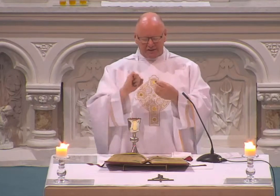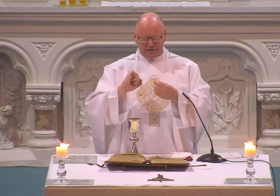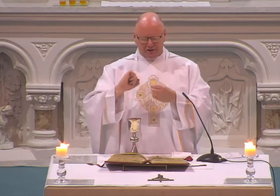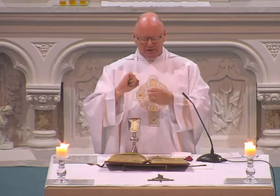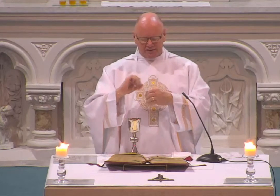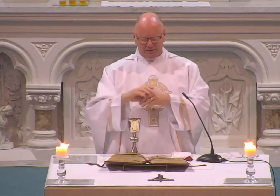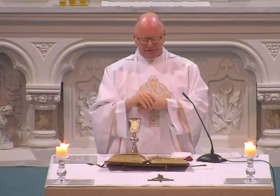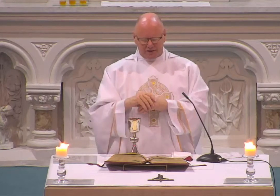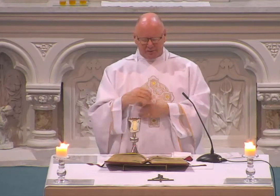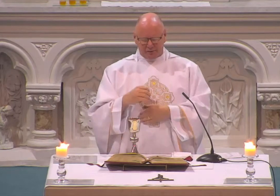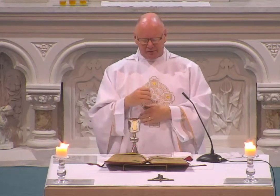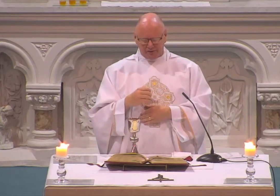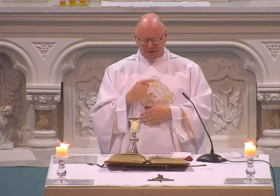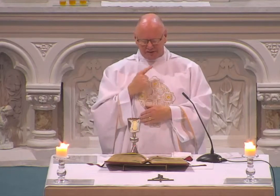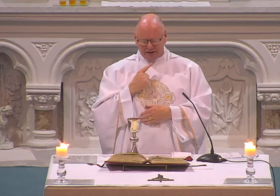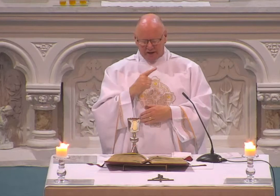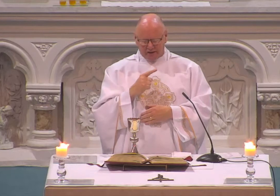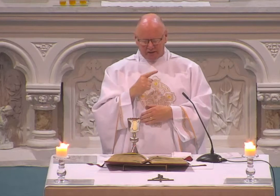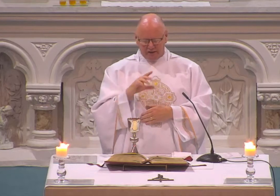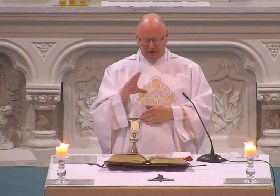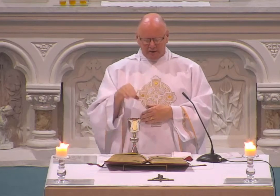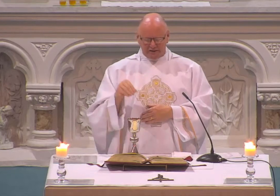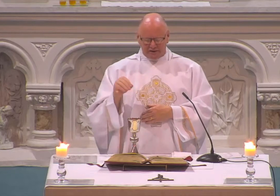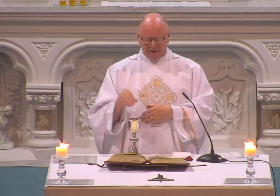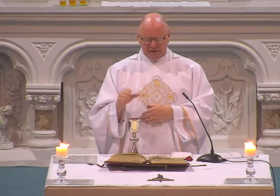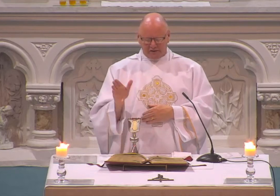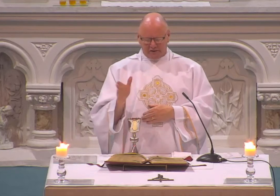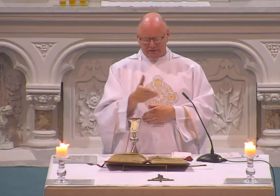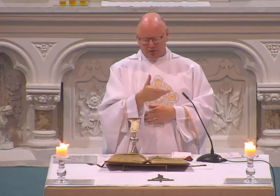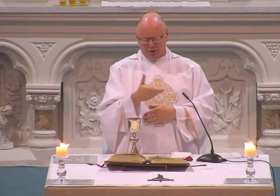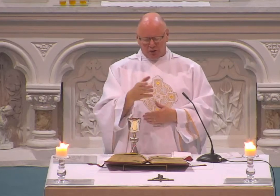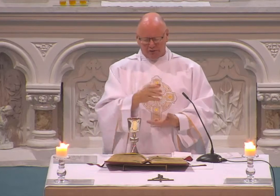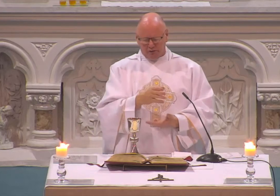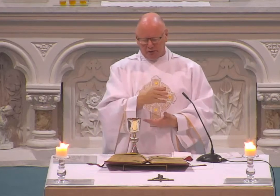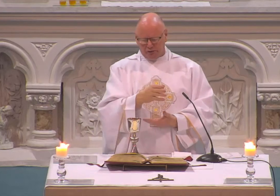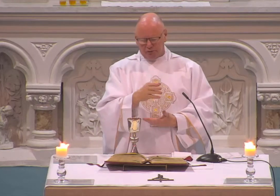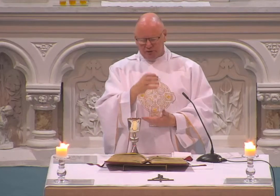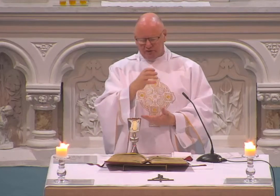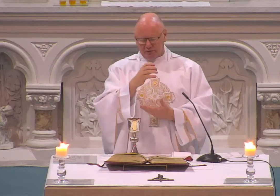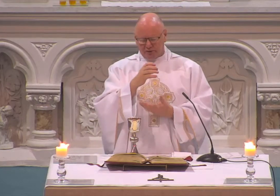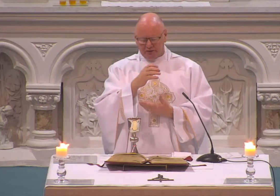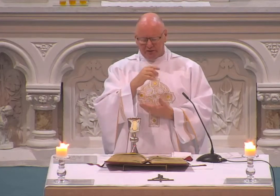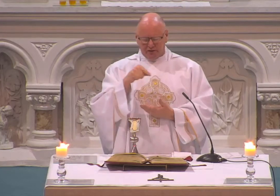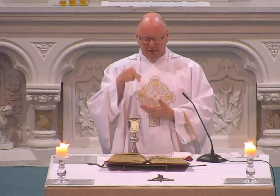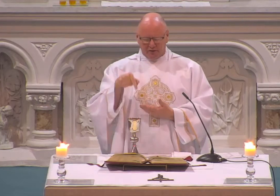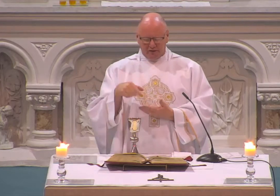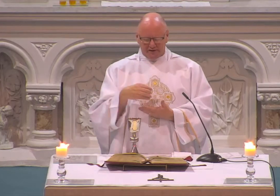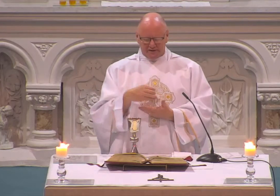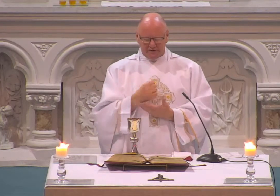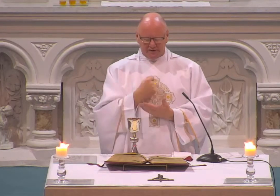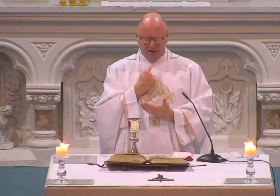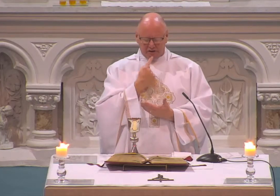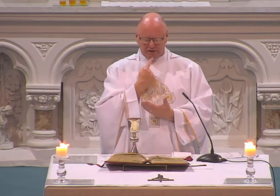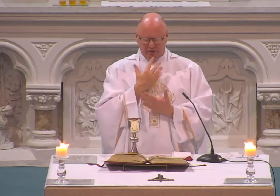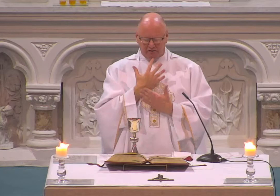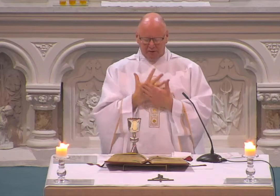his disciples, saying, Take this, all of you, and drink from it, for this is the chalice of my